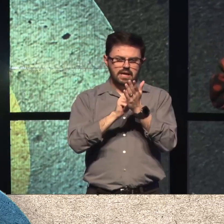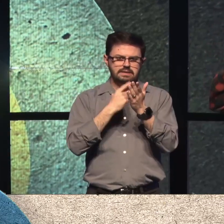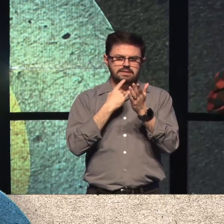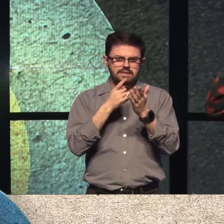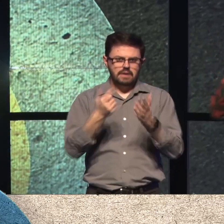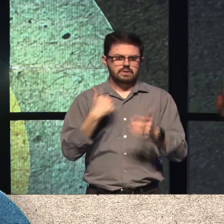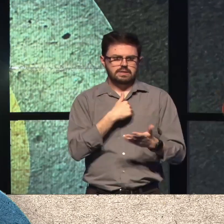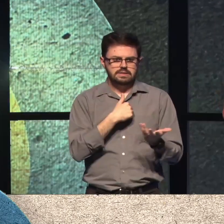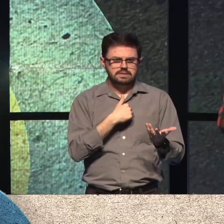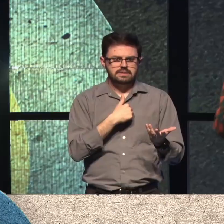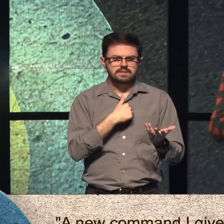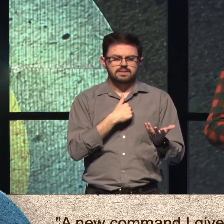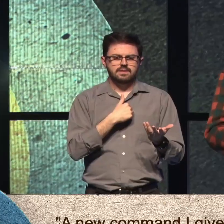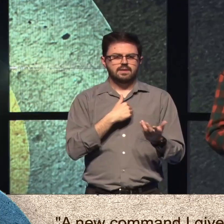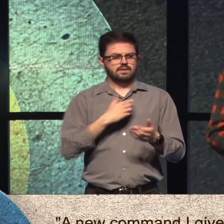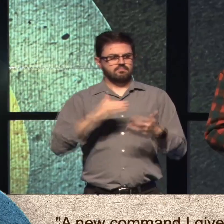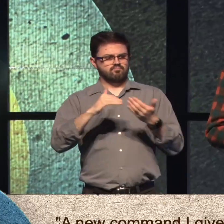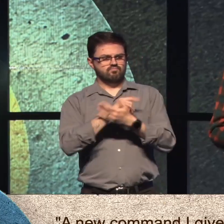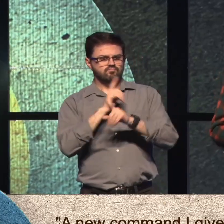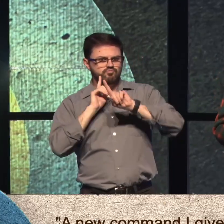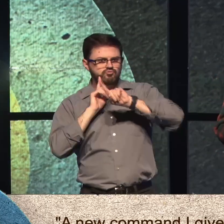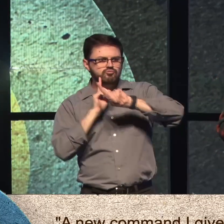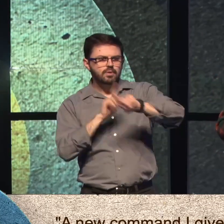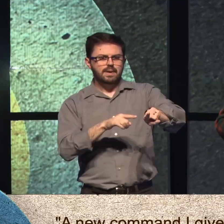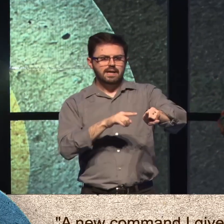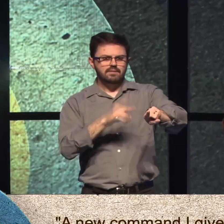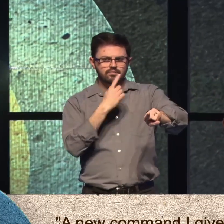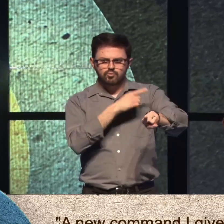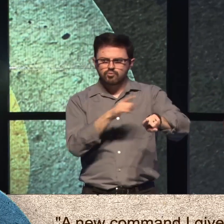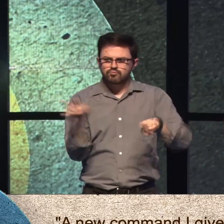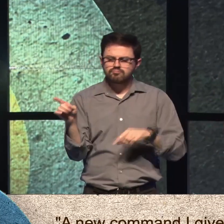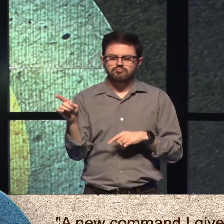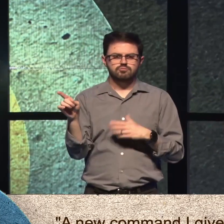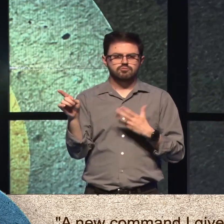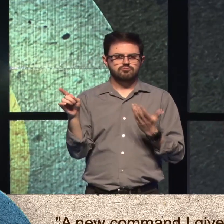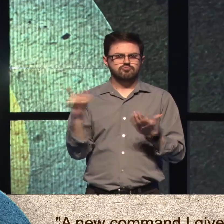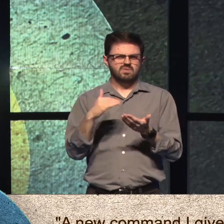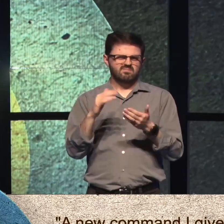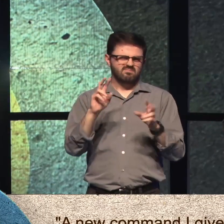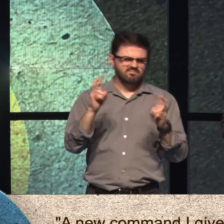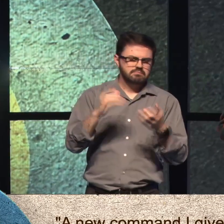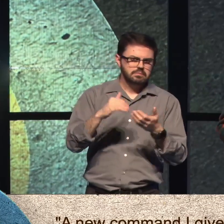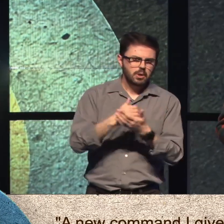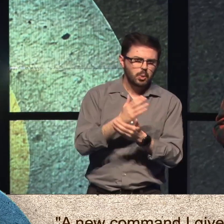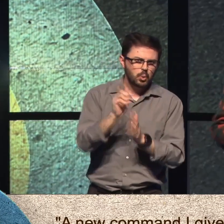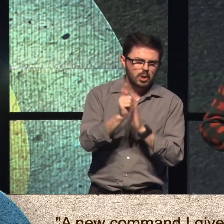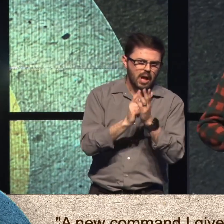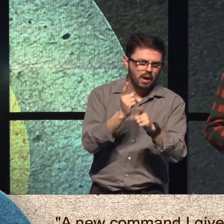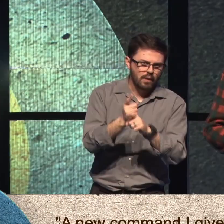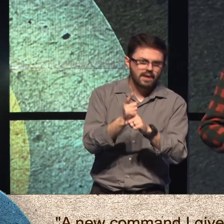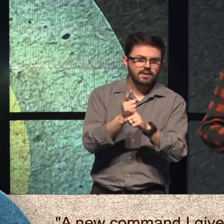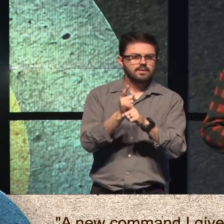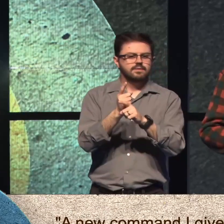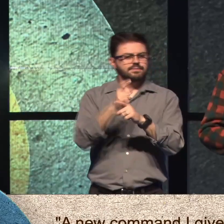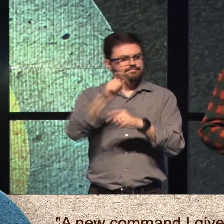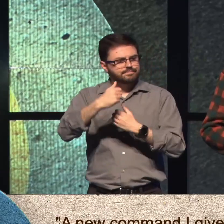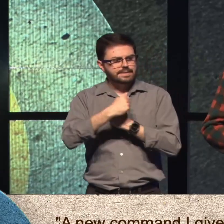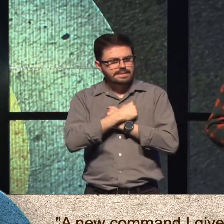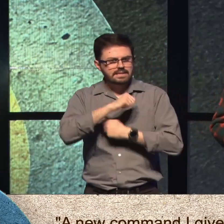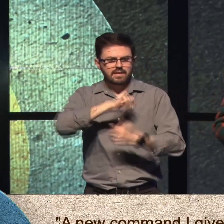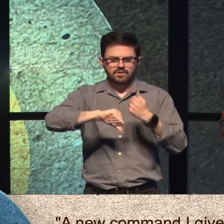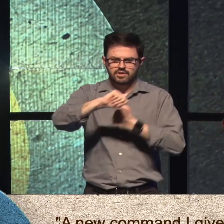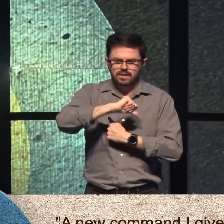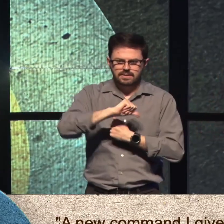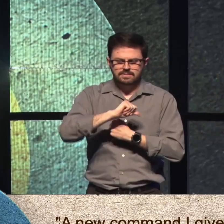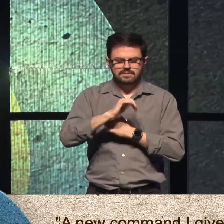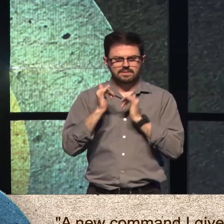wisdom of God says, a new command I give you. A new law, in other words. Love one another as I have